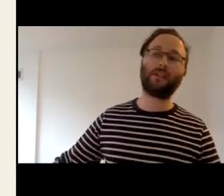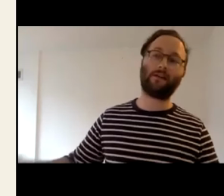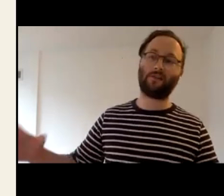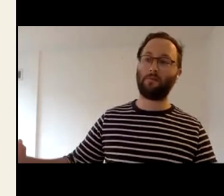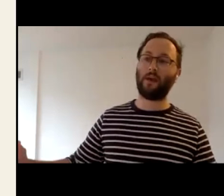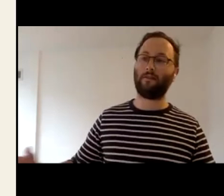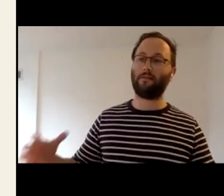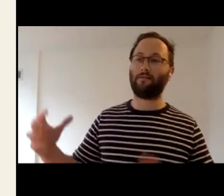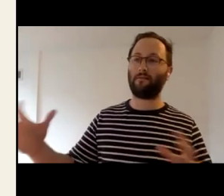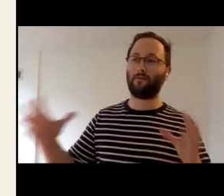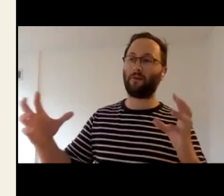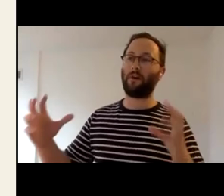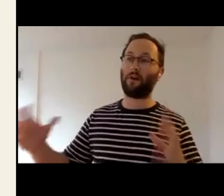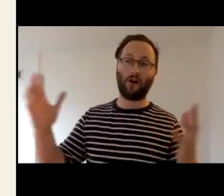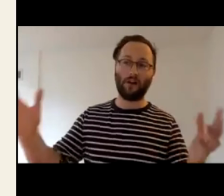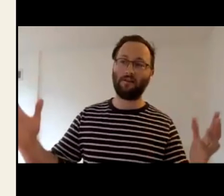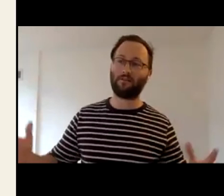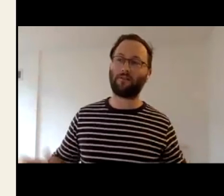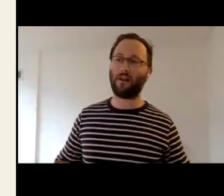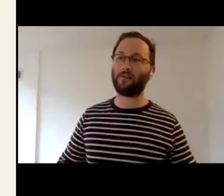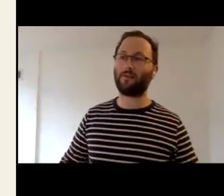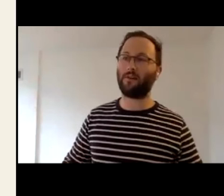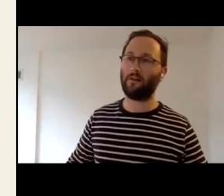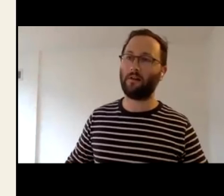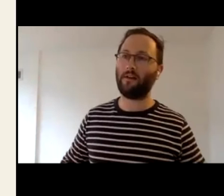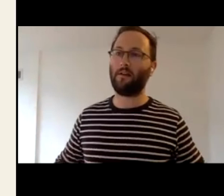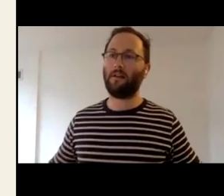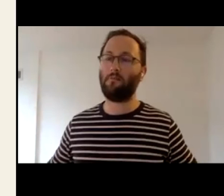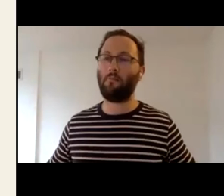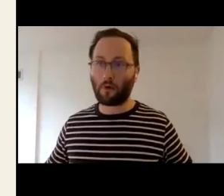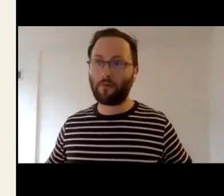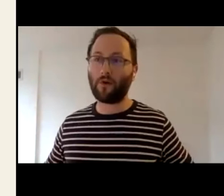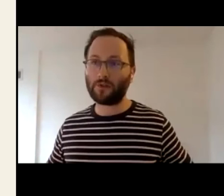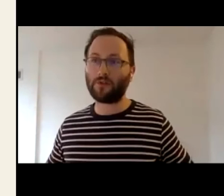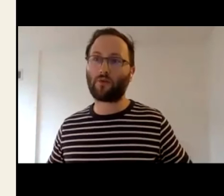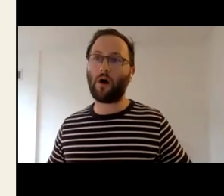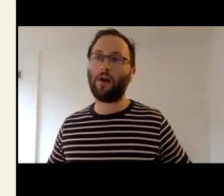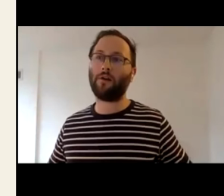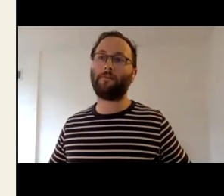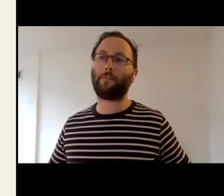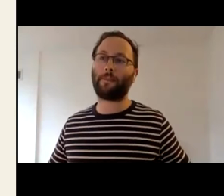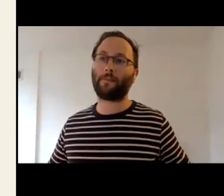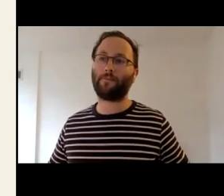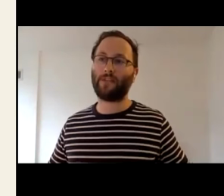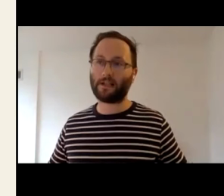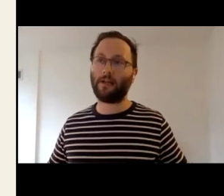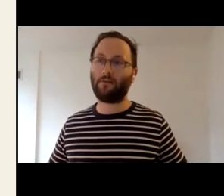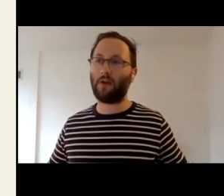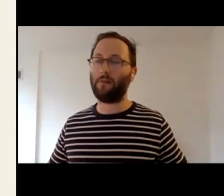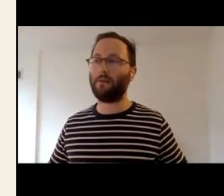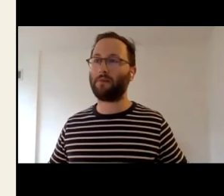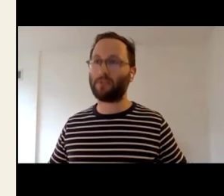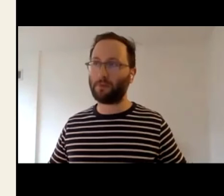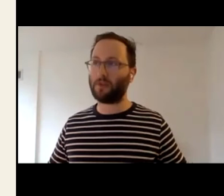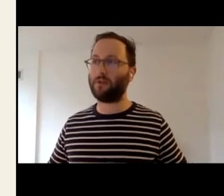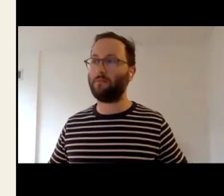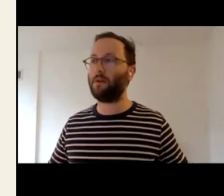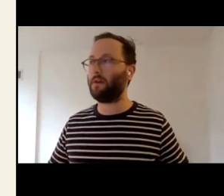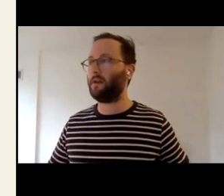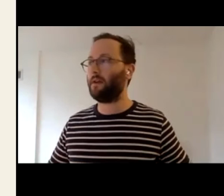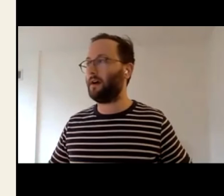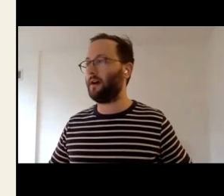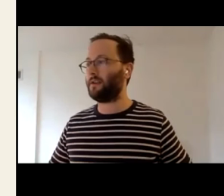Choices have to be made. Really great. Fun, great answer. More focus is required. Tactile environment,